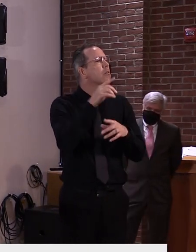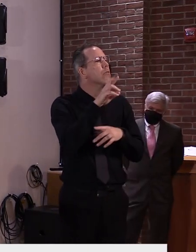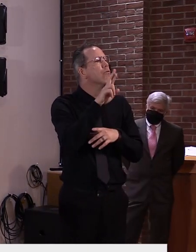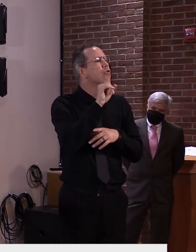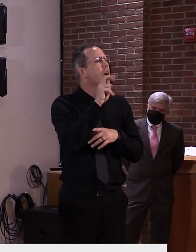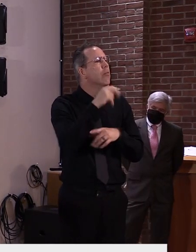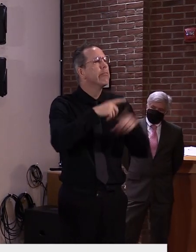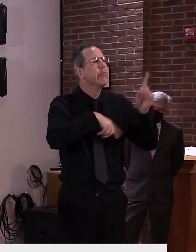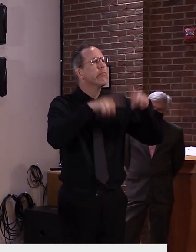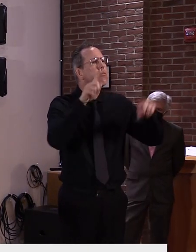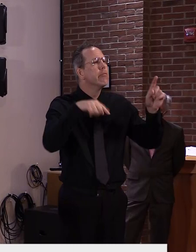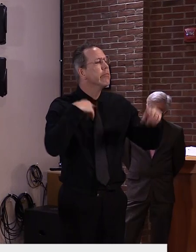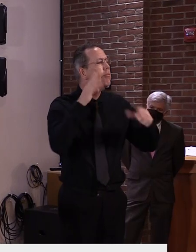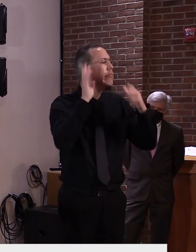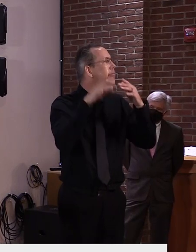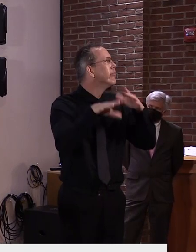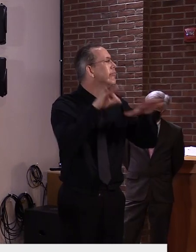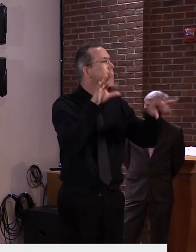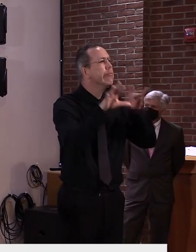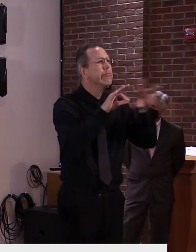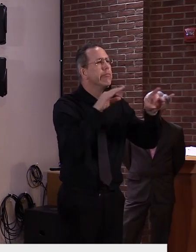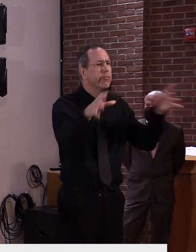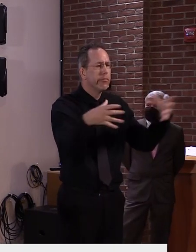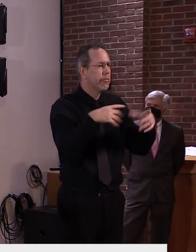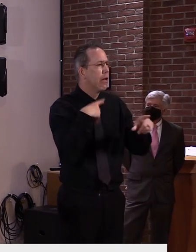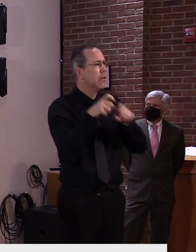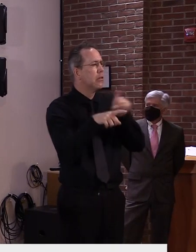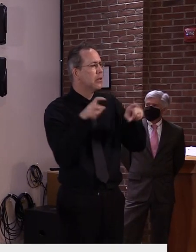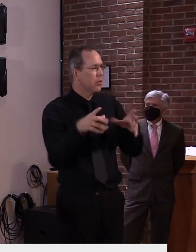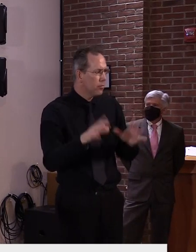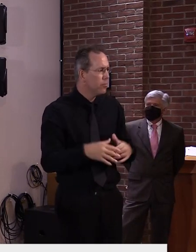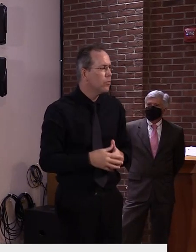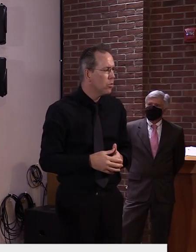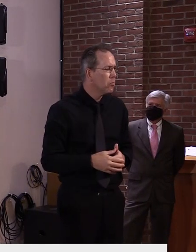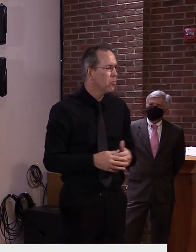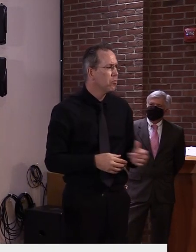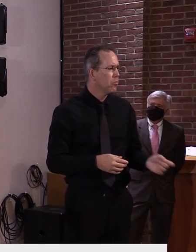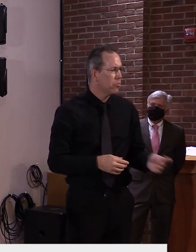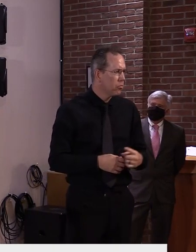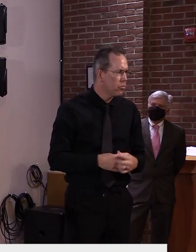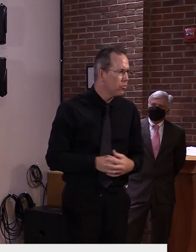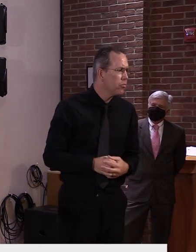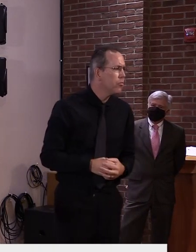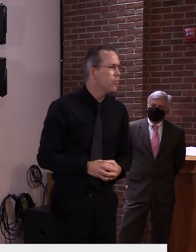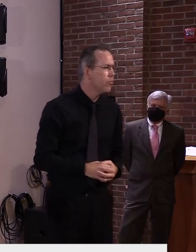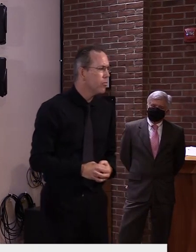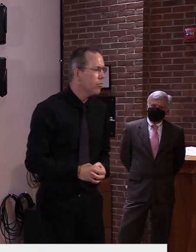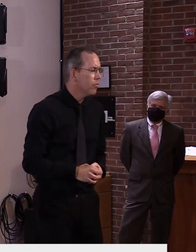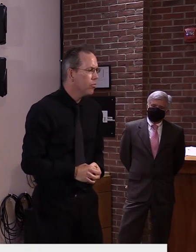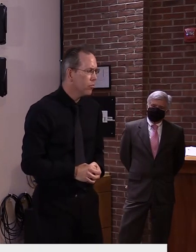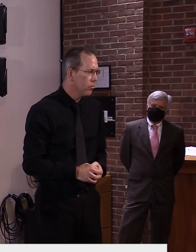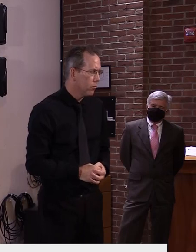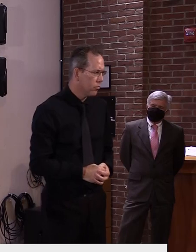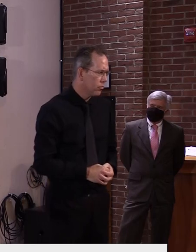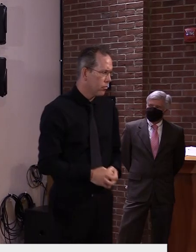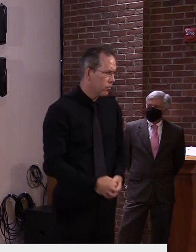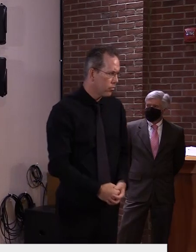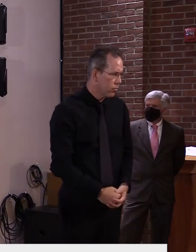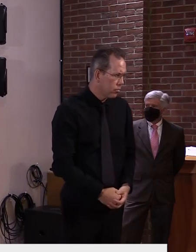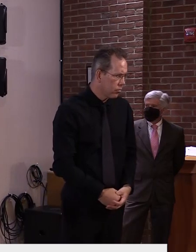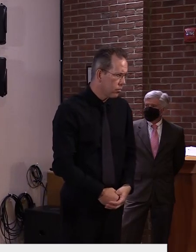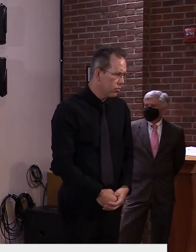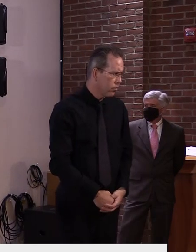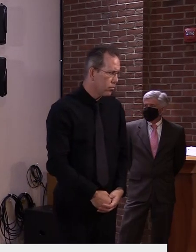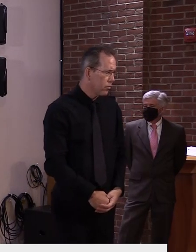So, like standing outside a convenience store where, as we talked in the past, there is a very low percentage